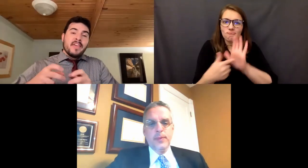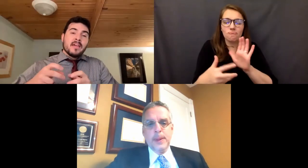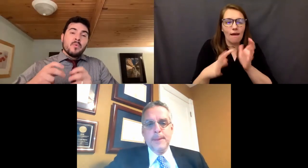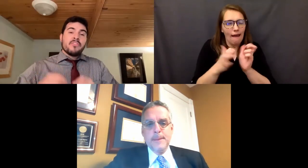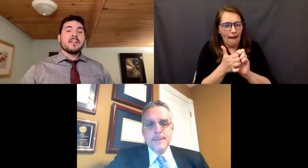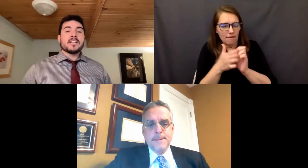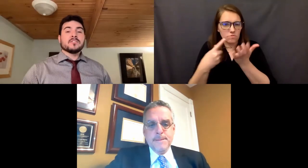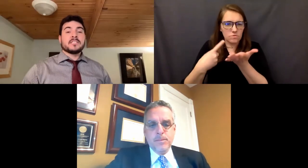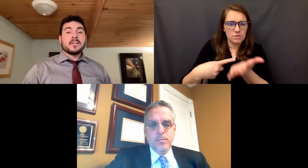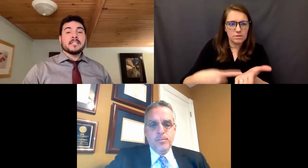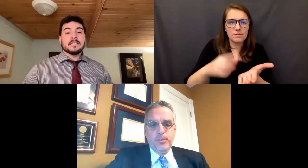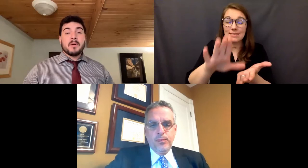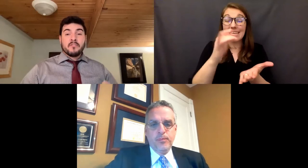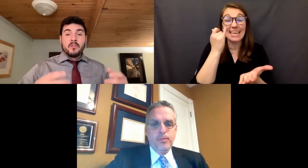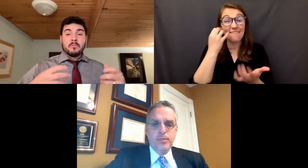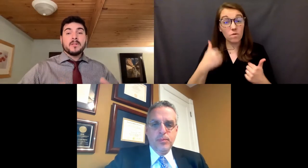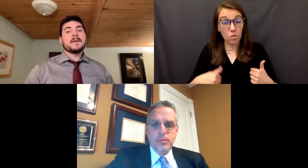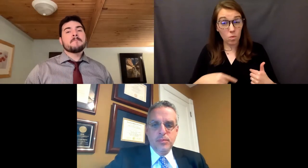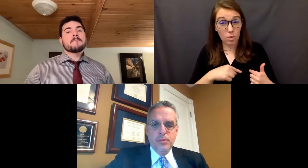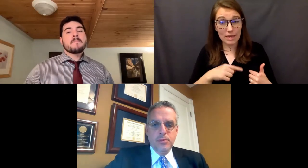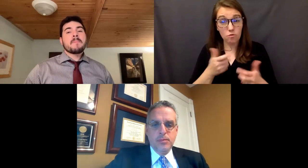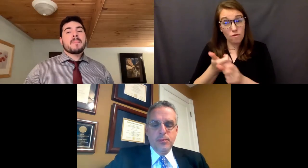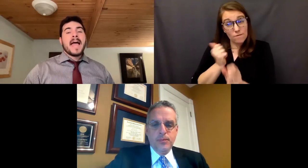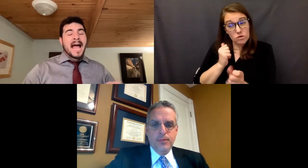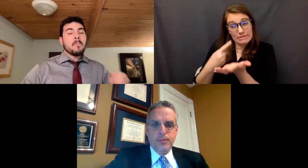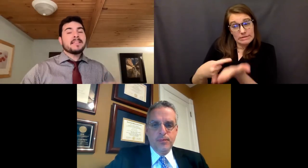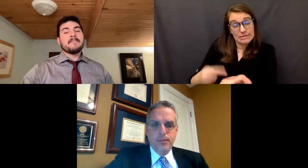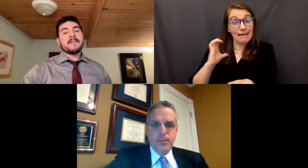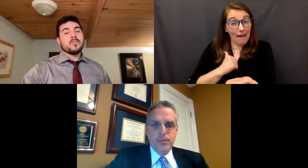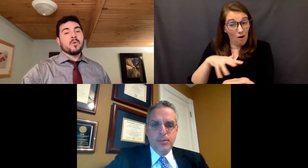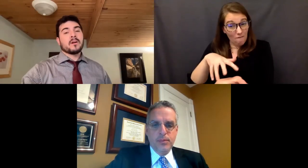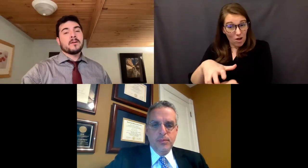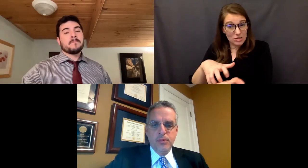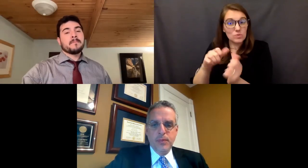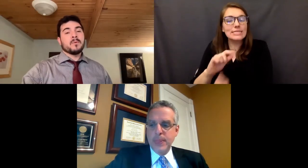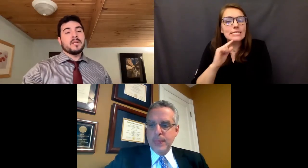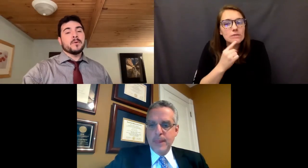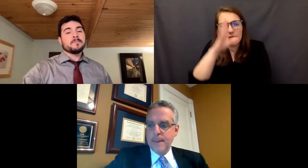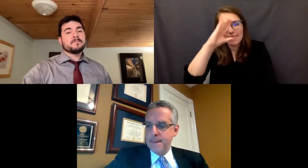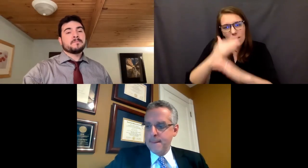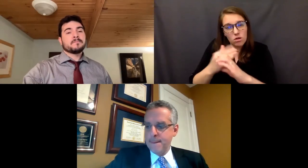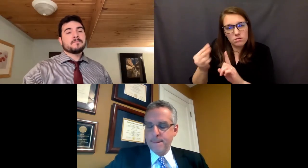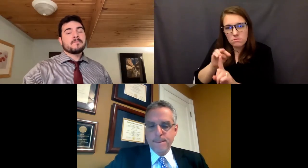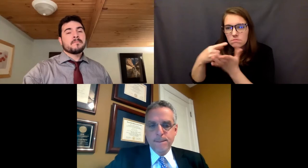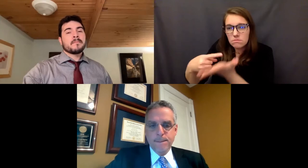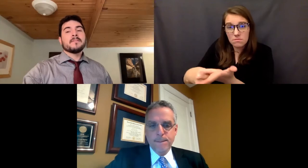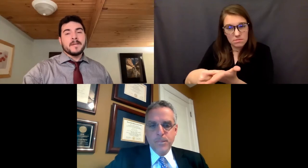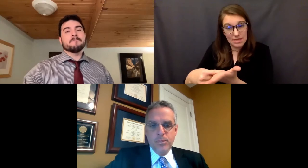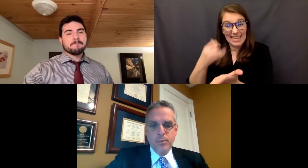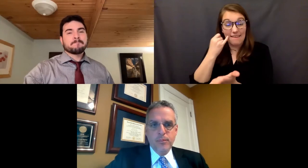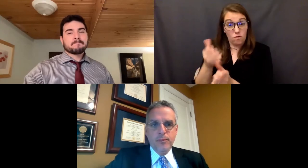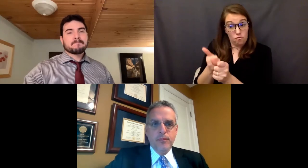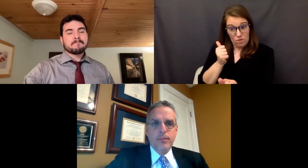to think with theological seriousness about our vulnerability, how might that affect the work that we do?